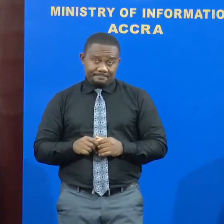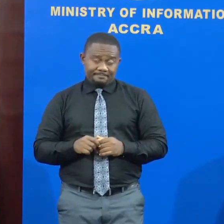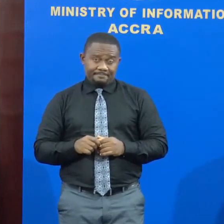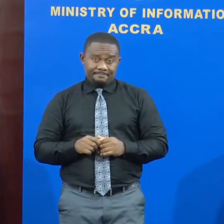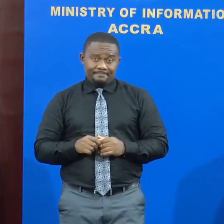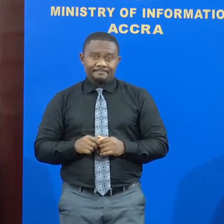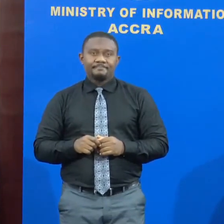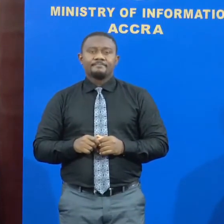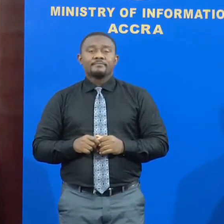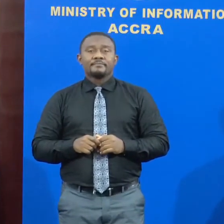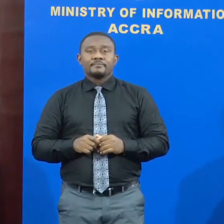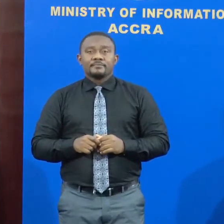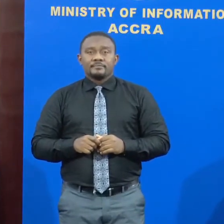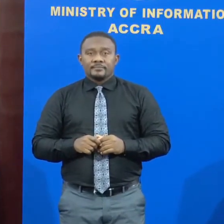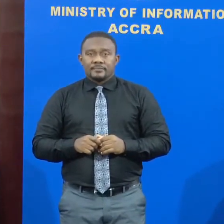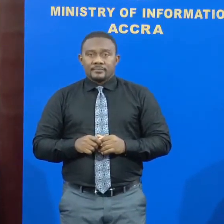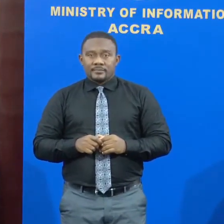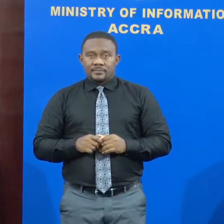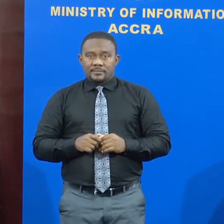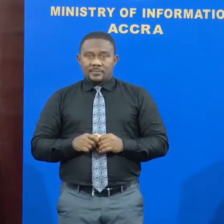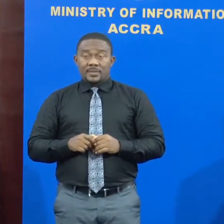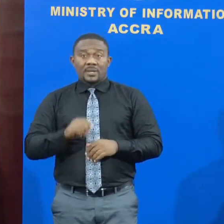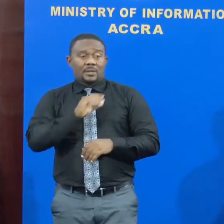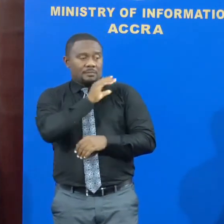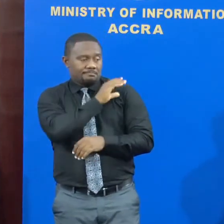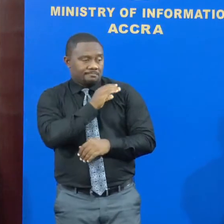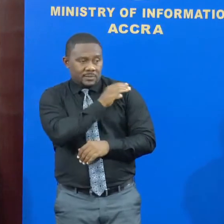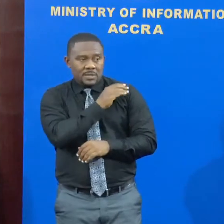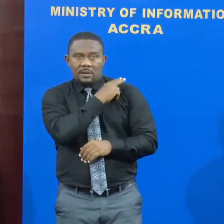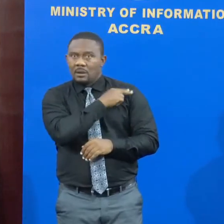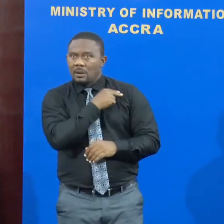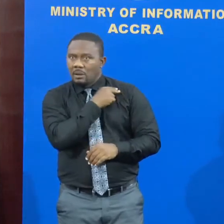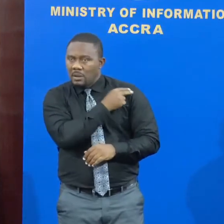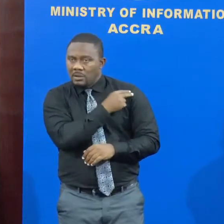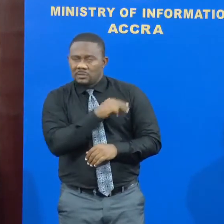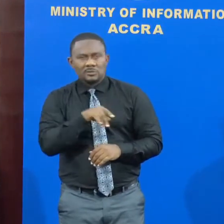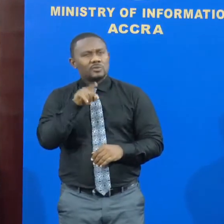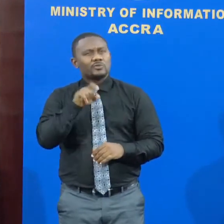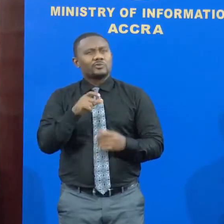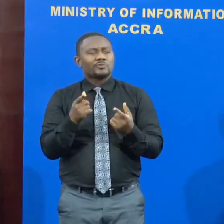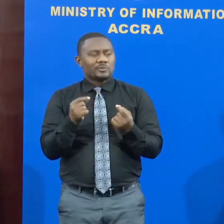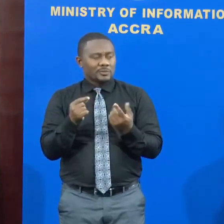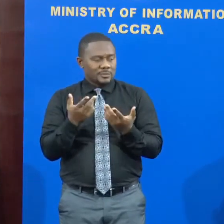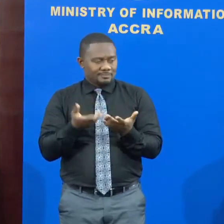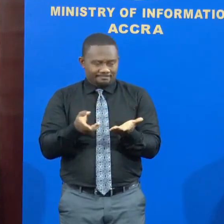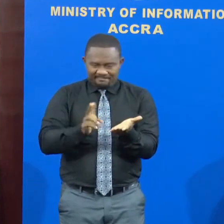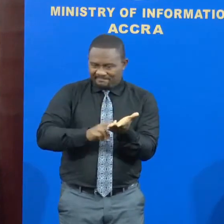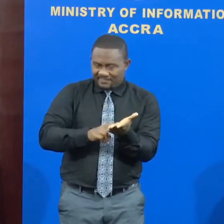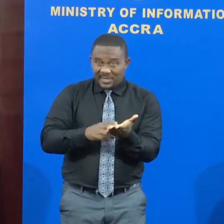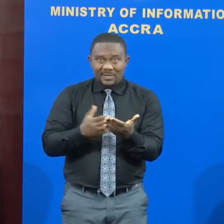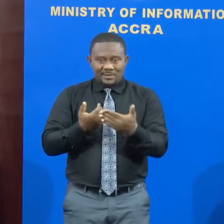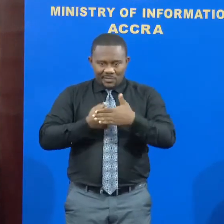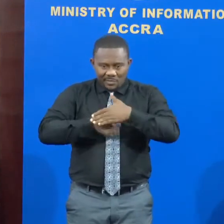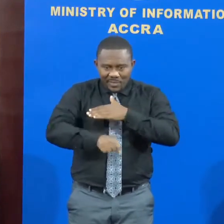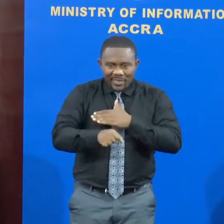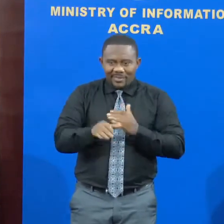health facilities are aided to seamlessly and accurately record births and